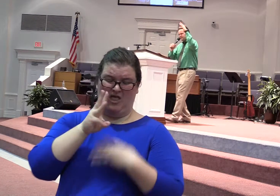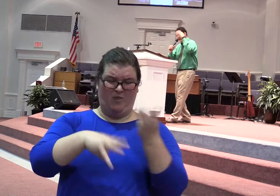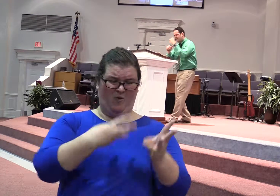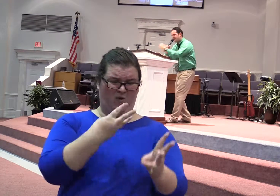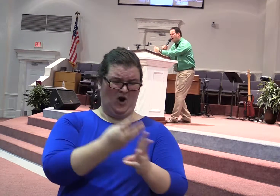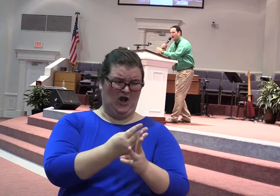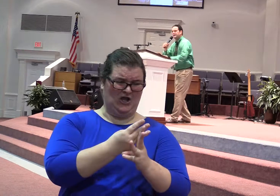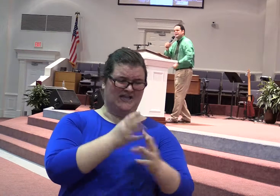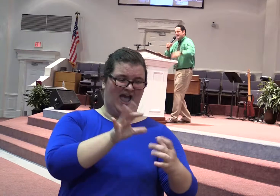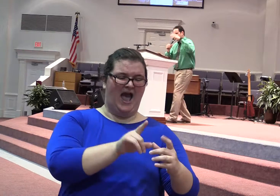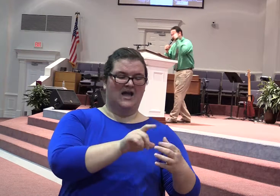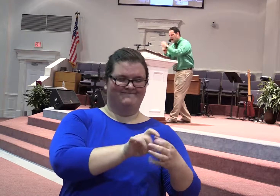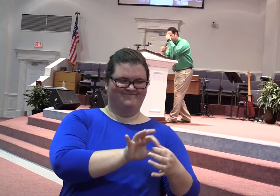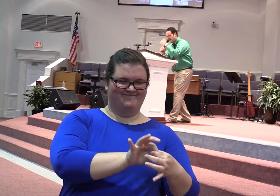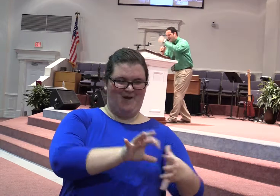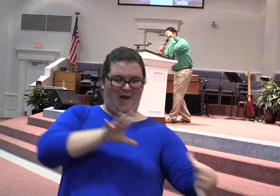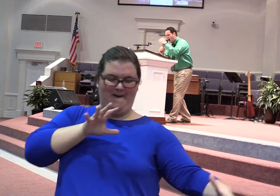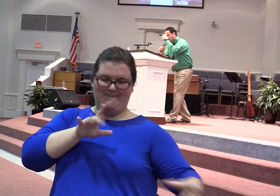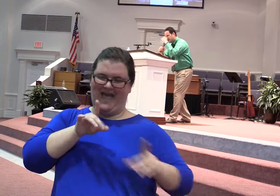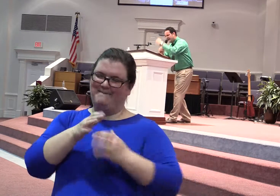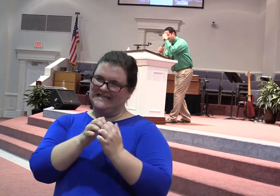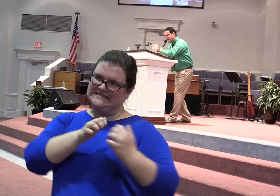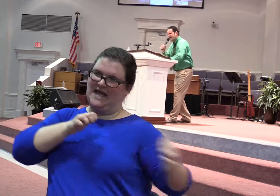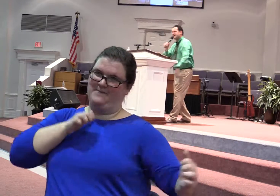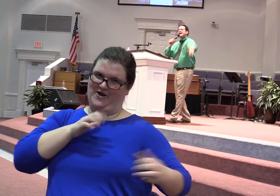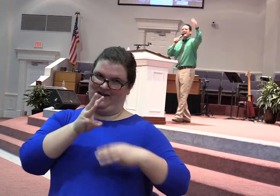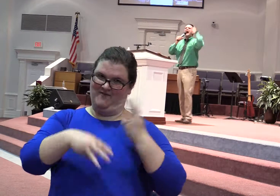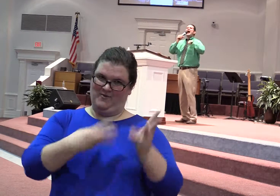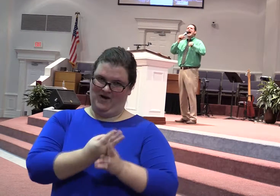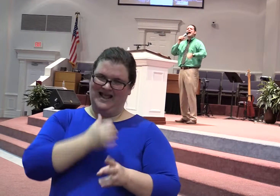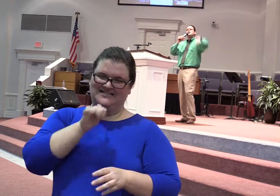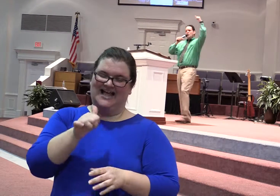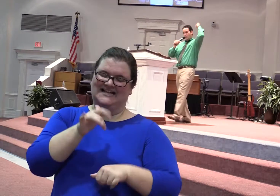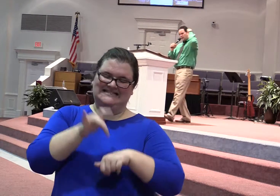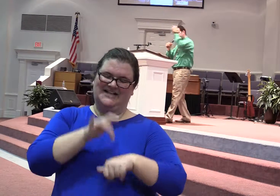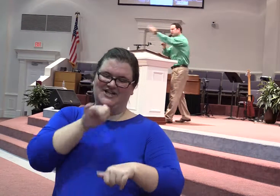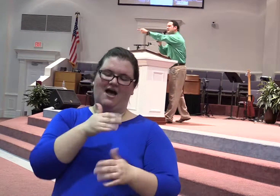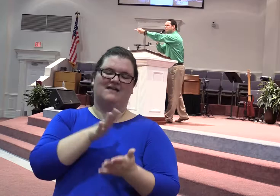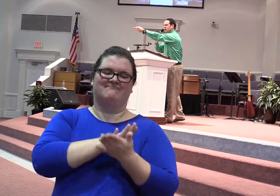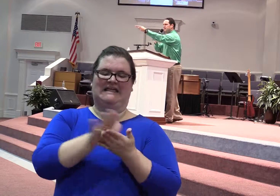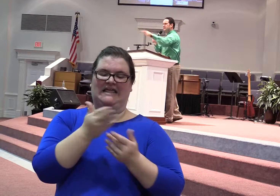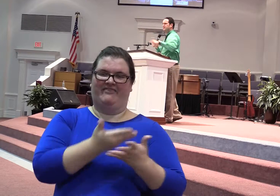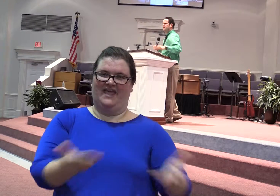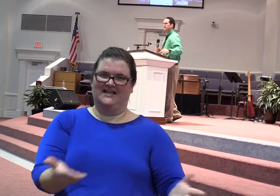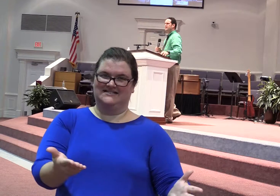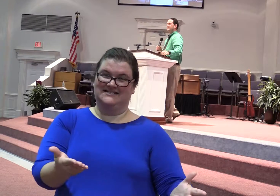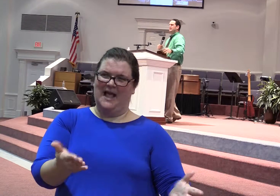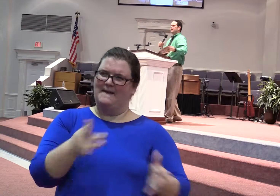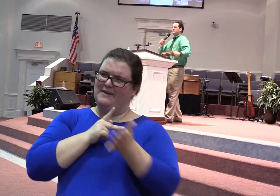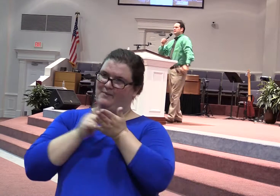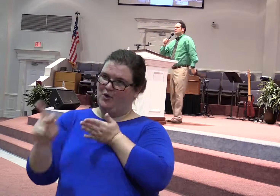separate, saith the Lord, right. And touch not the unclean thing, and I will receive you.